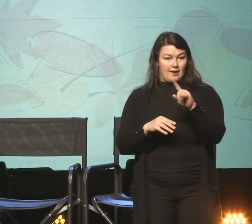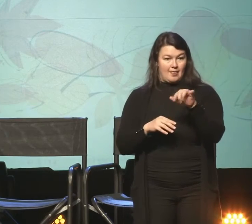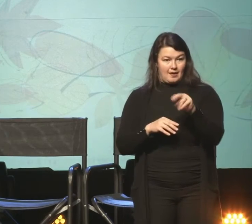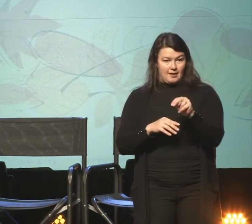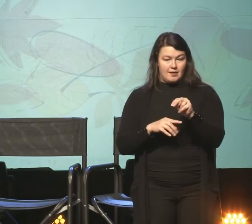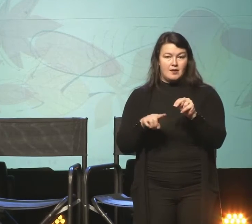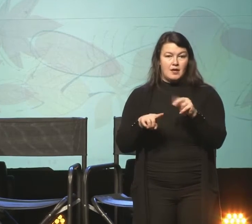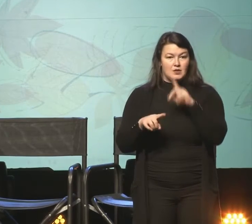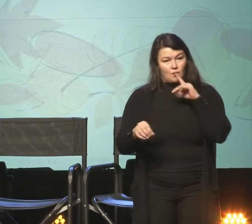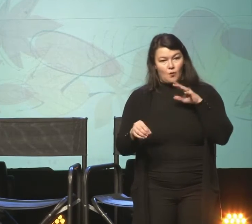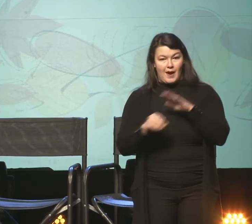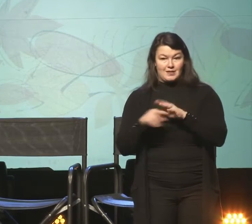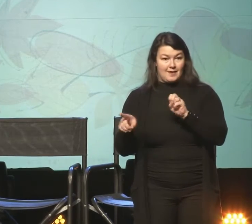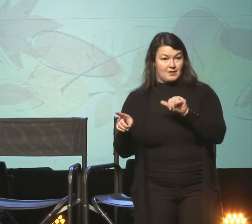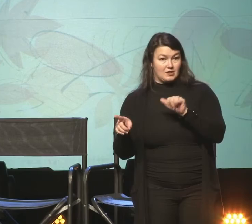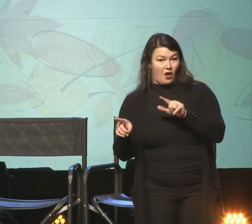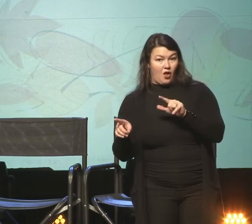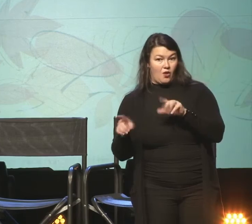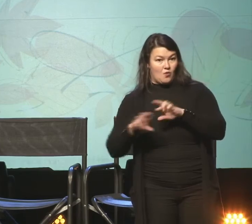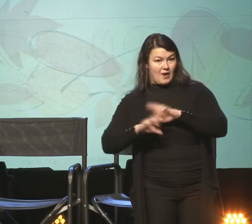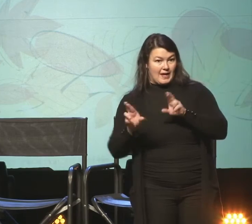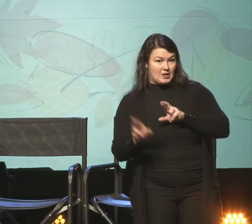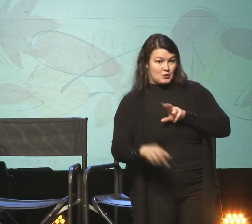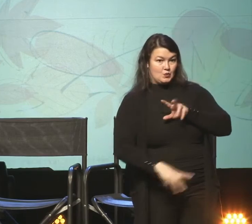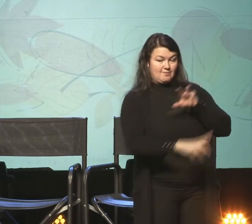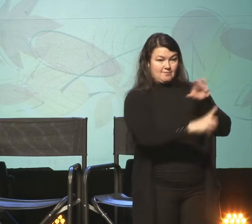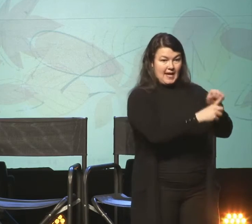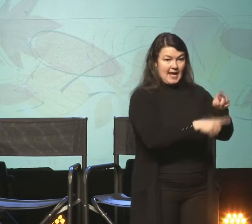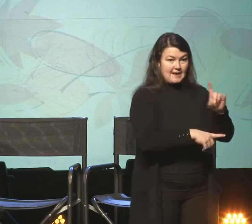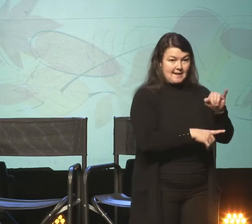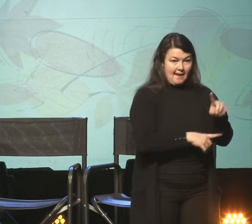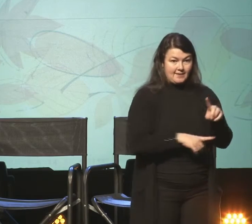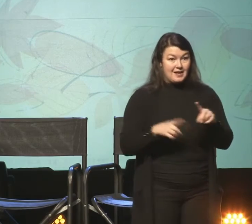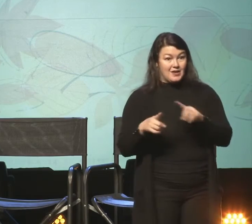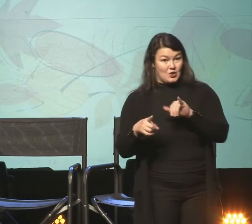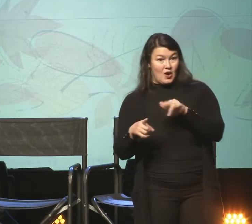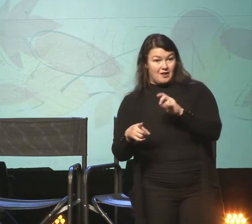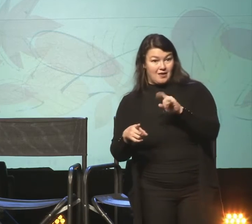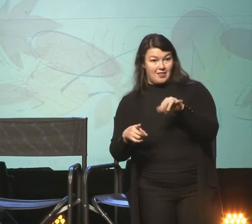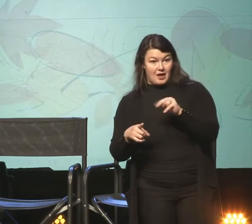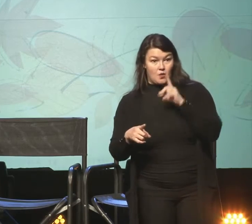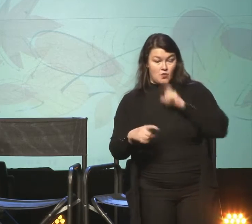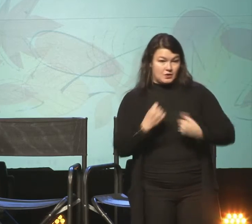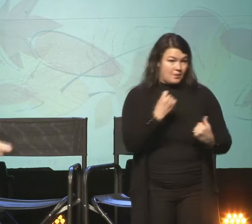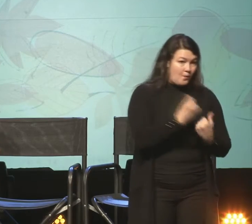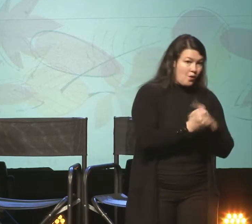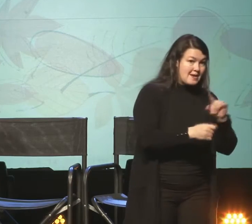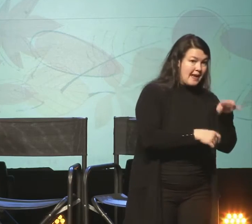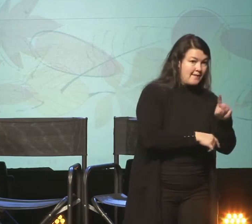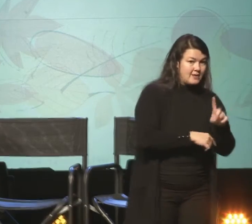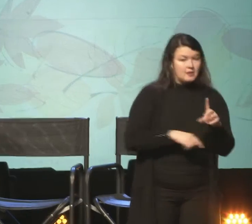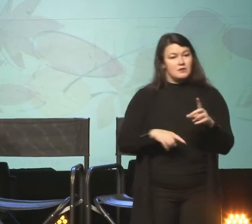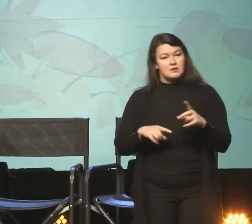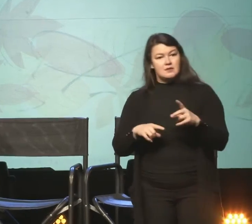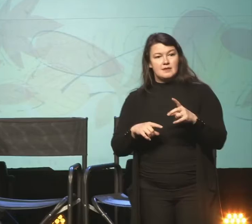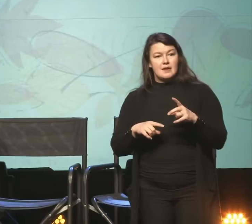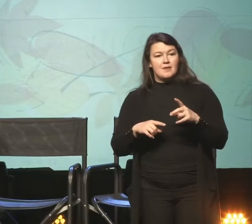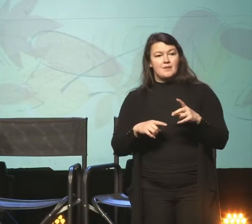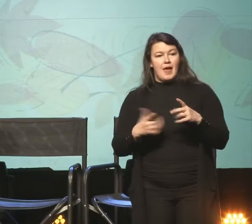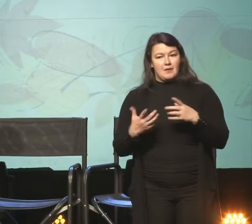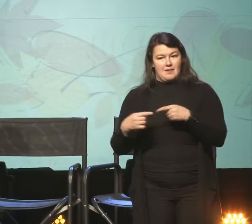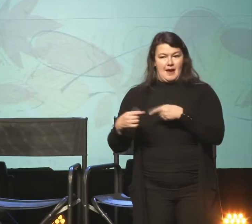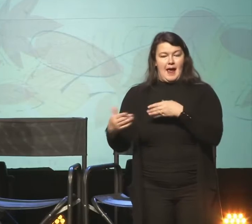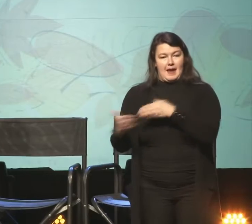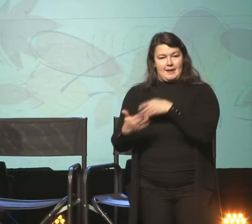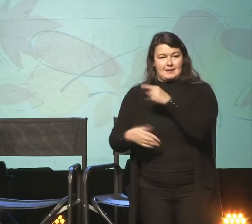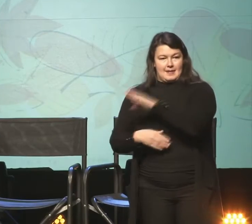that if Saul is out to get David, he will protect him. He will actually choose David over his father. And he says,